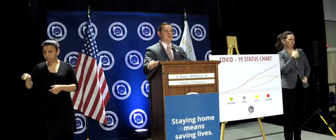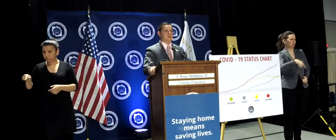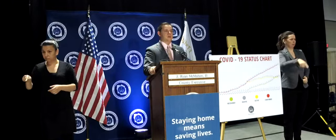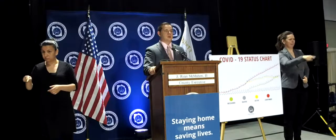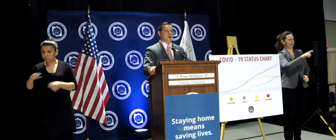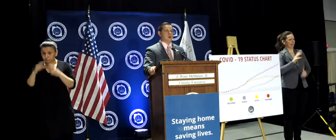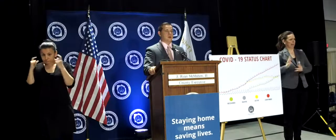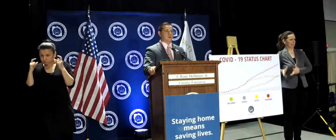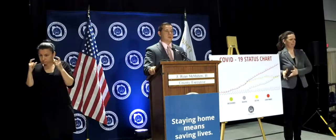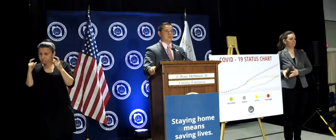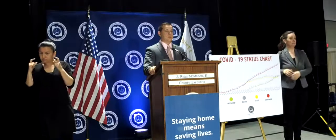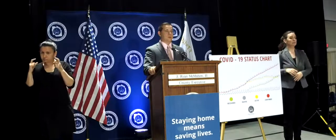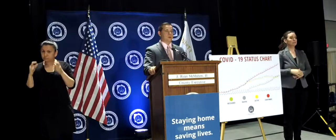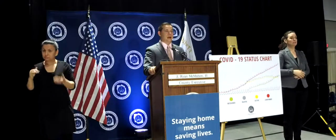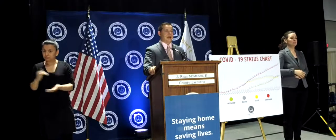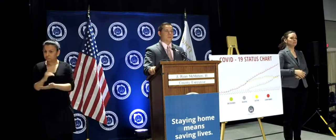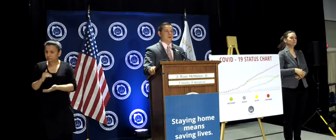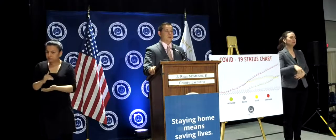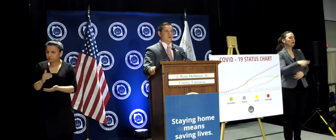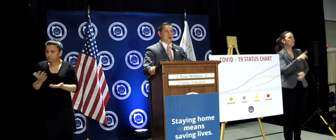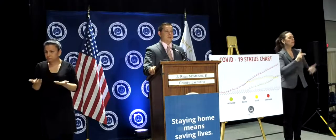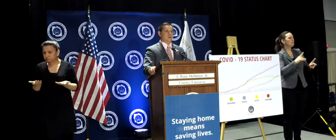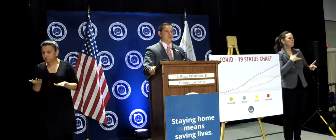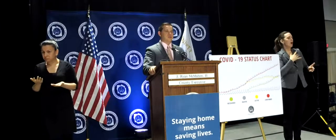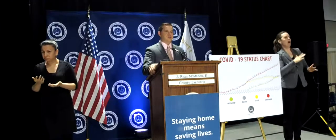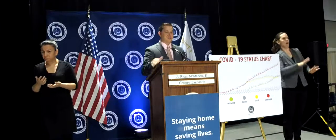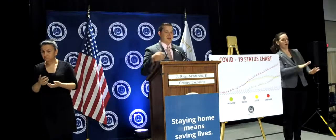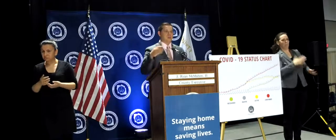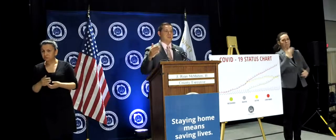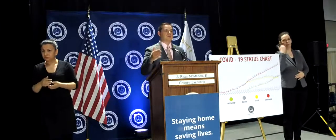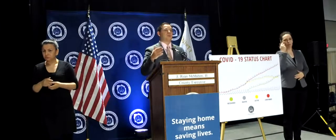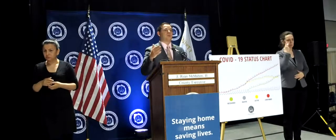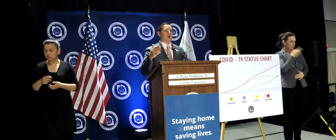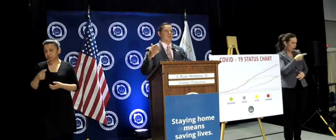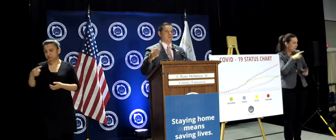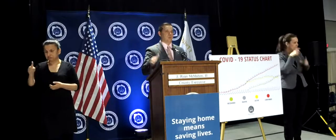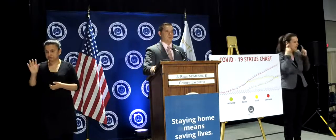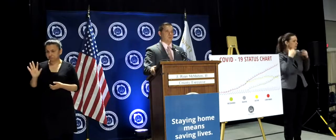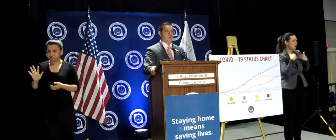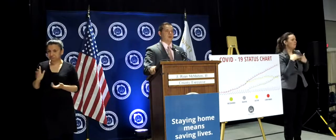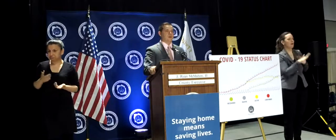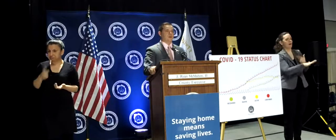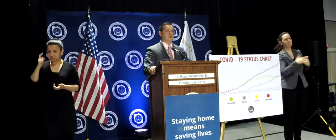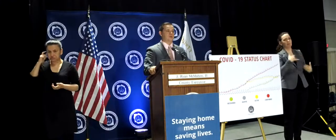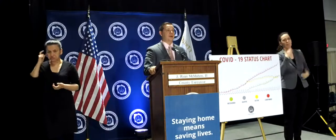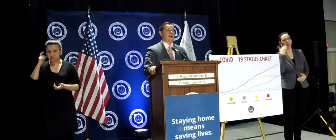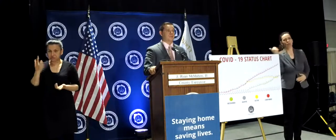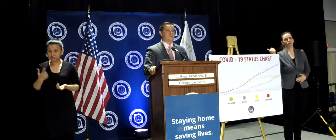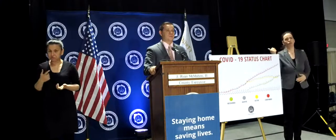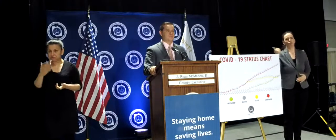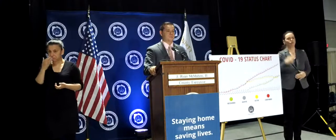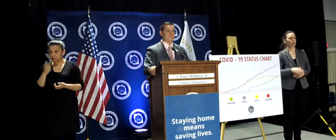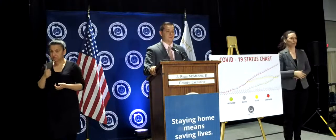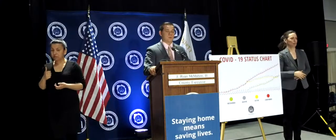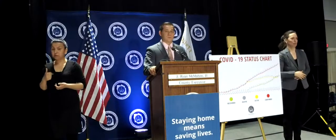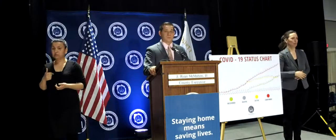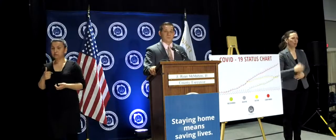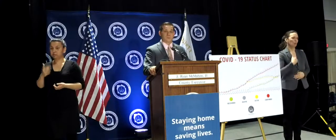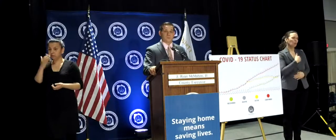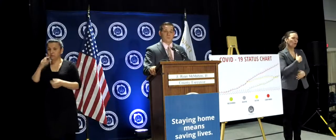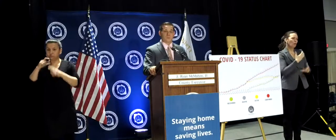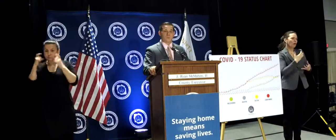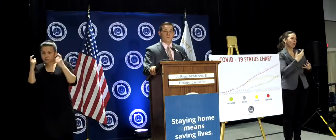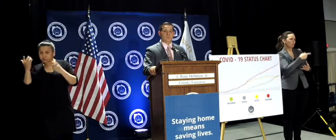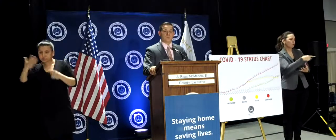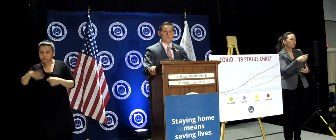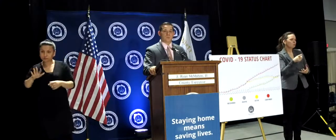applies to little people or not, but I think it's just that will make people comfortable. It's the right thing to do if you can. We have heard from